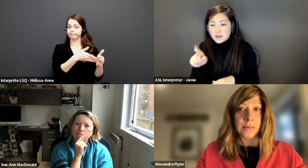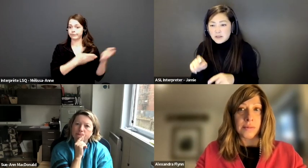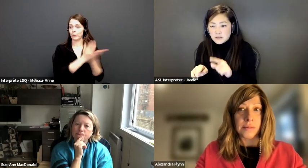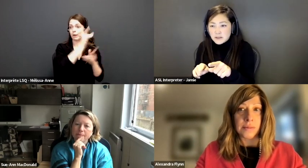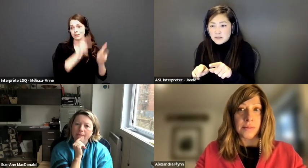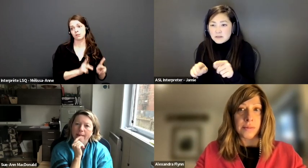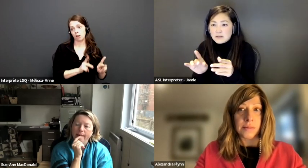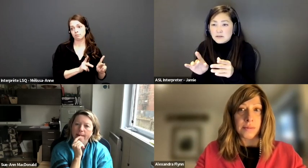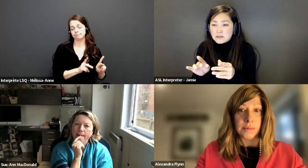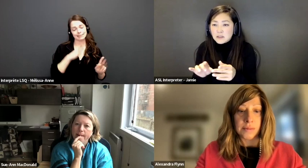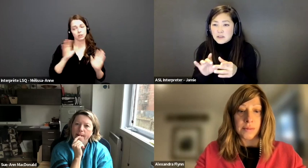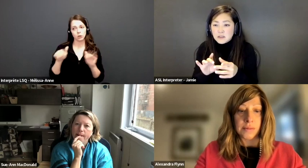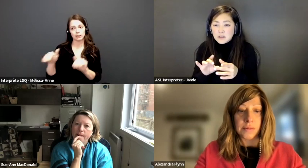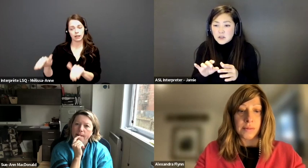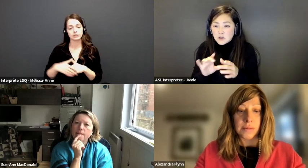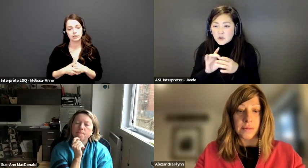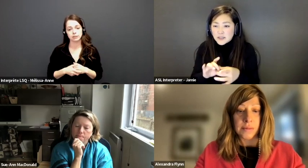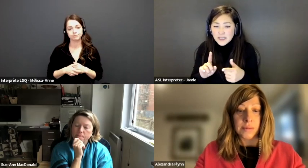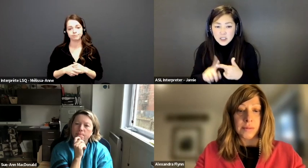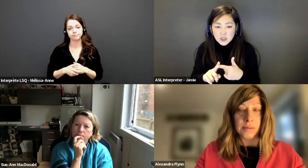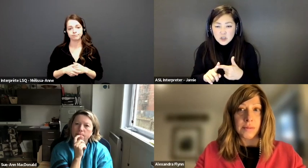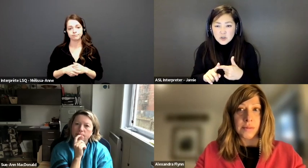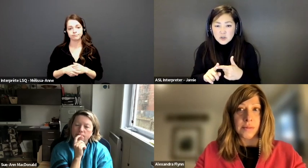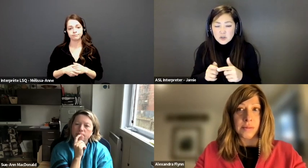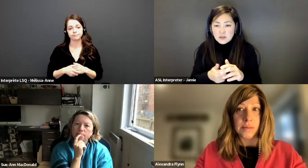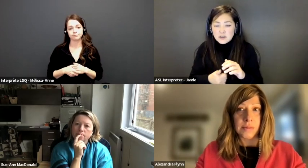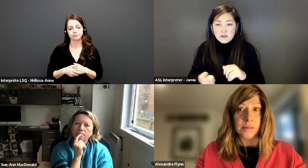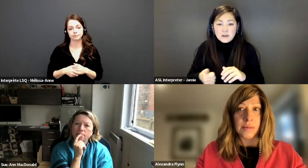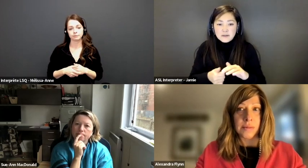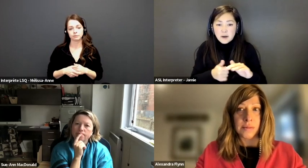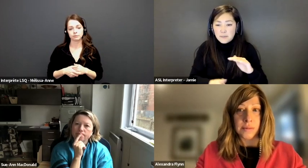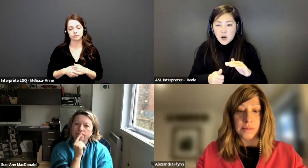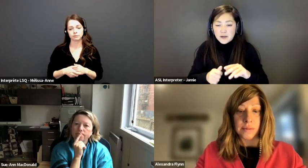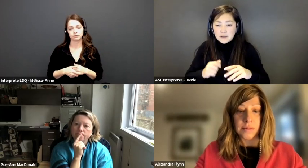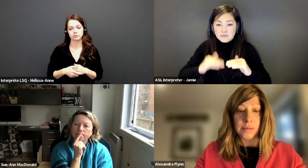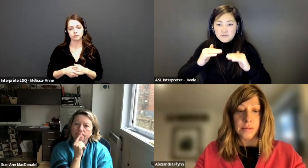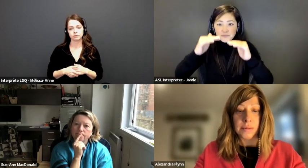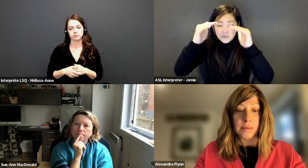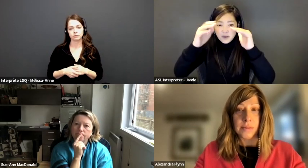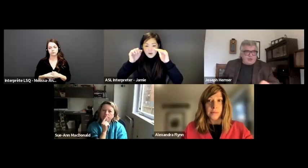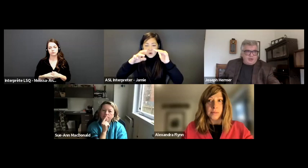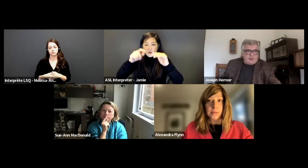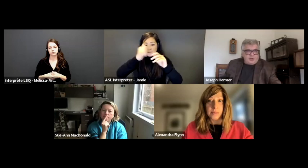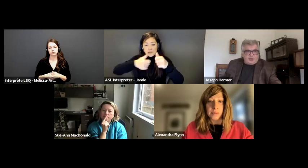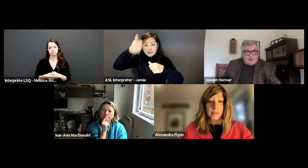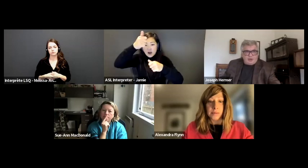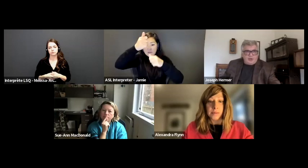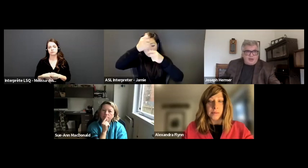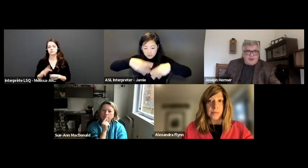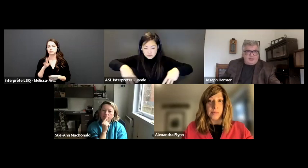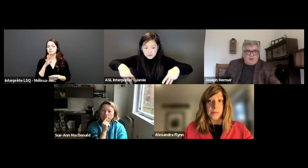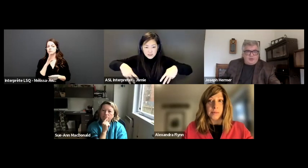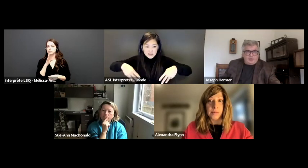with a bottom-up or top-down approach. You know, the greatest resource that